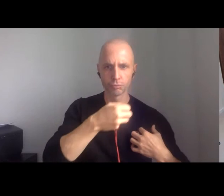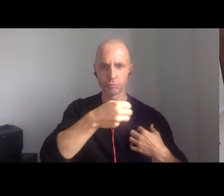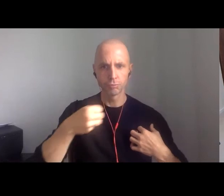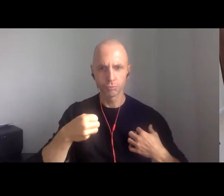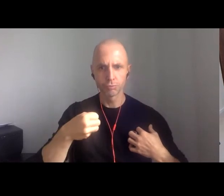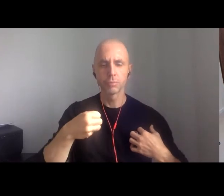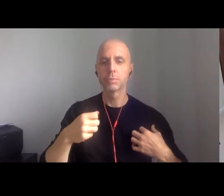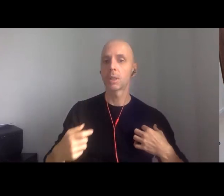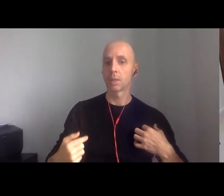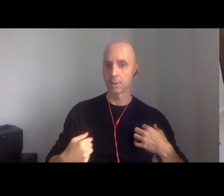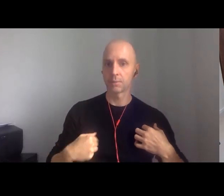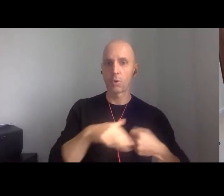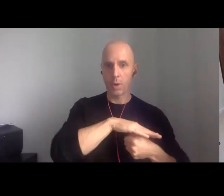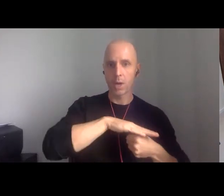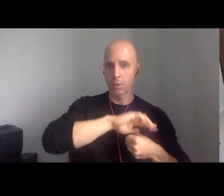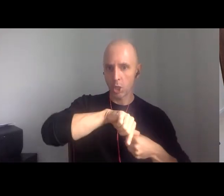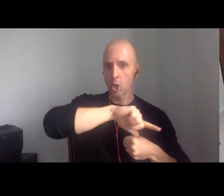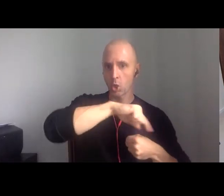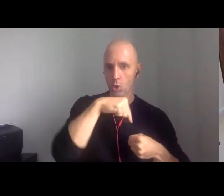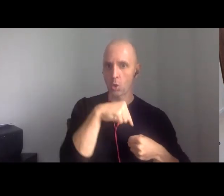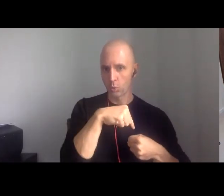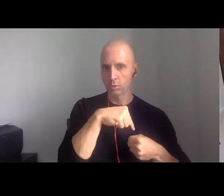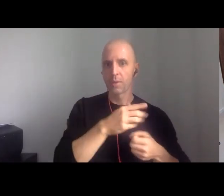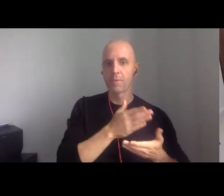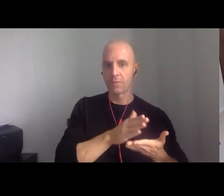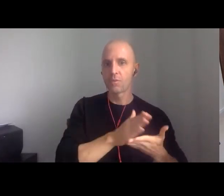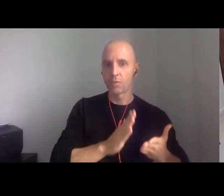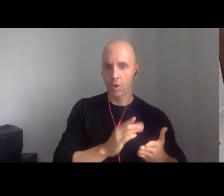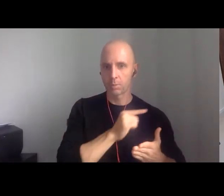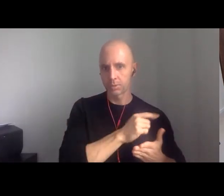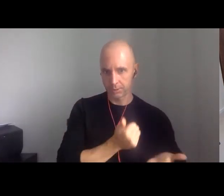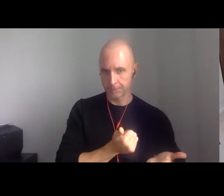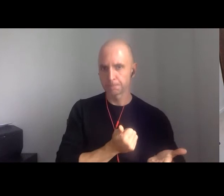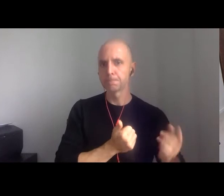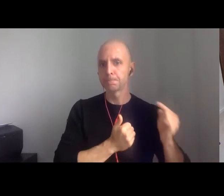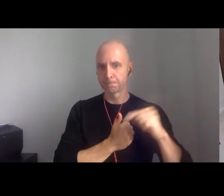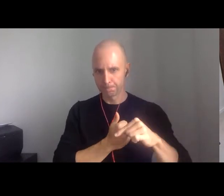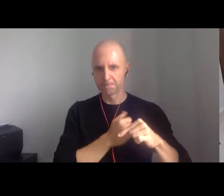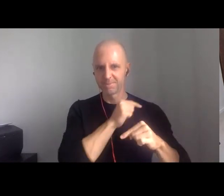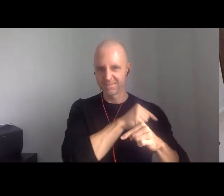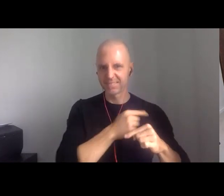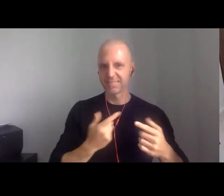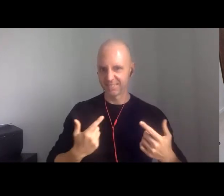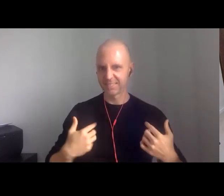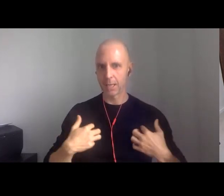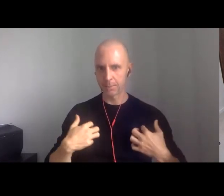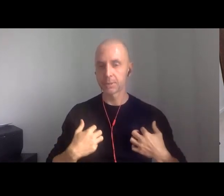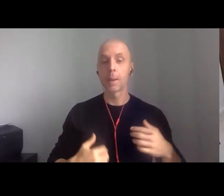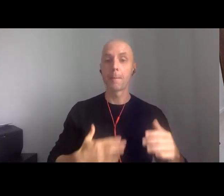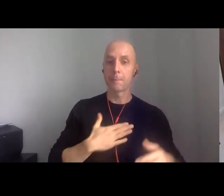is a shepherdess, so she helps me find the sheep. Two of them I raised in my garden last